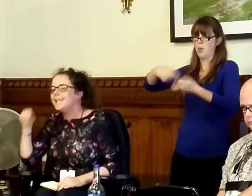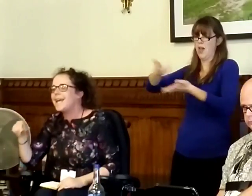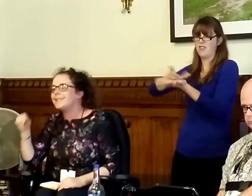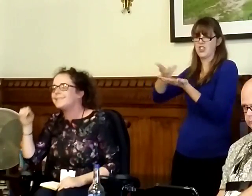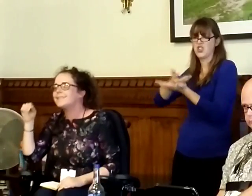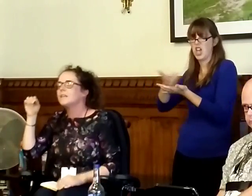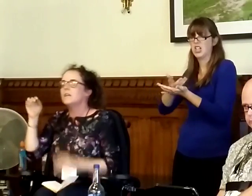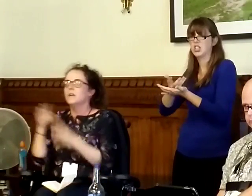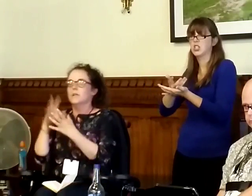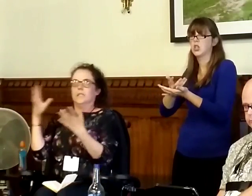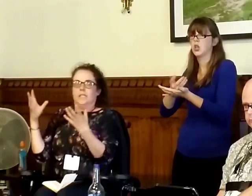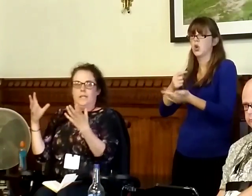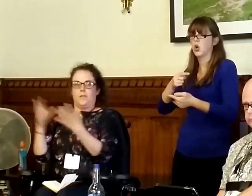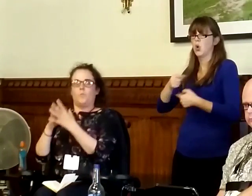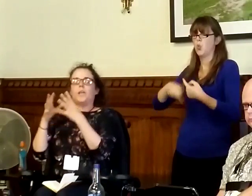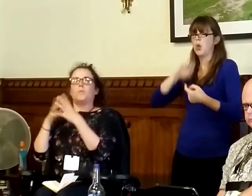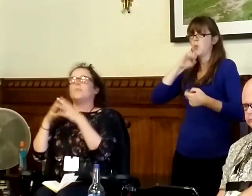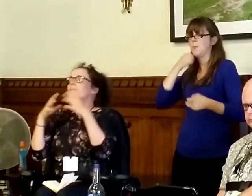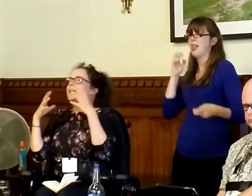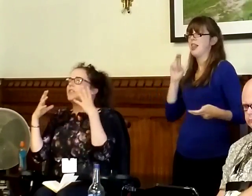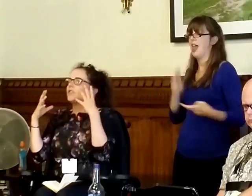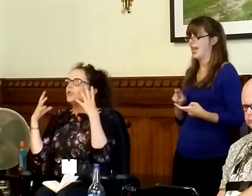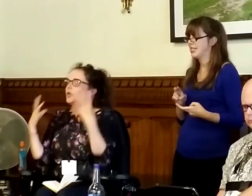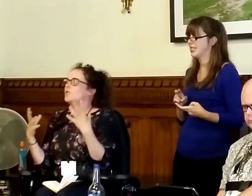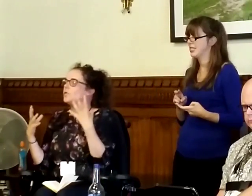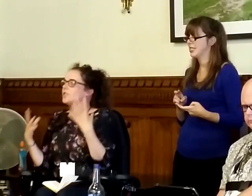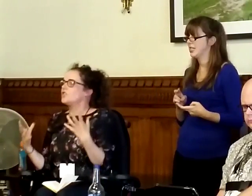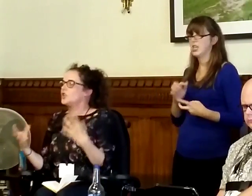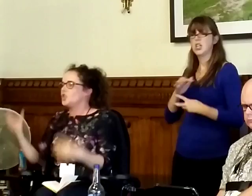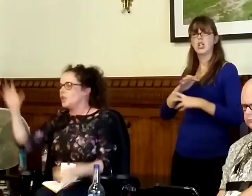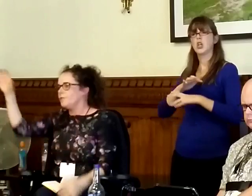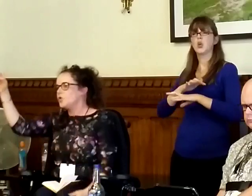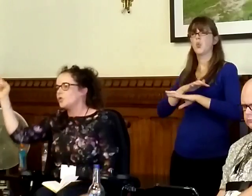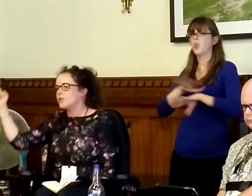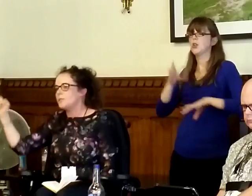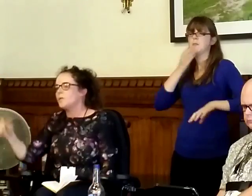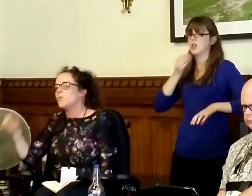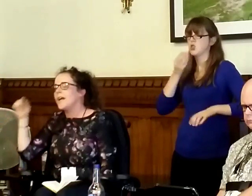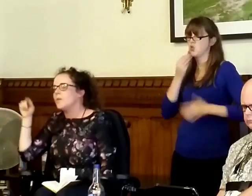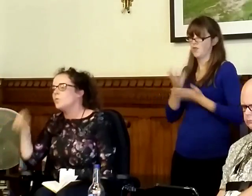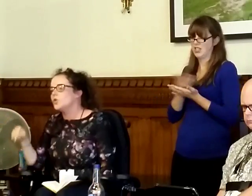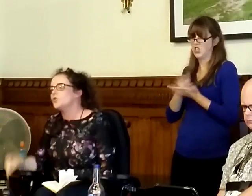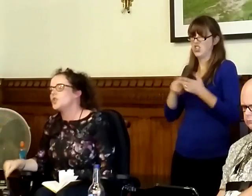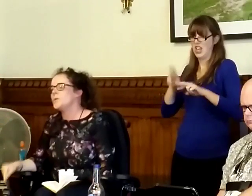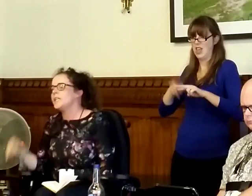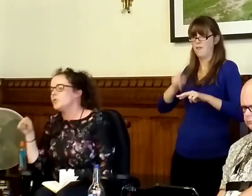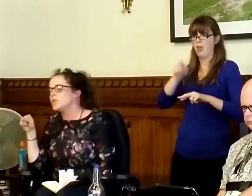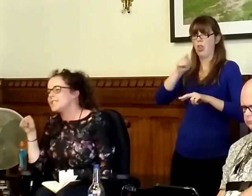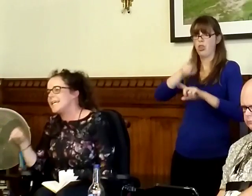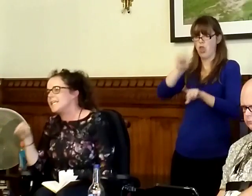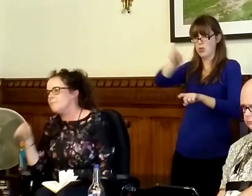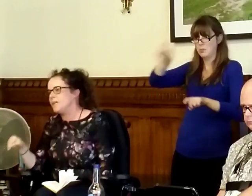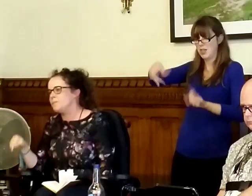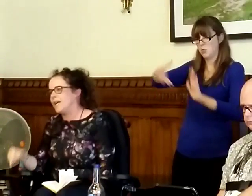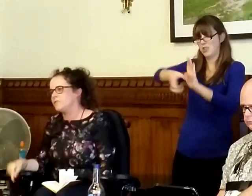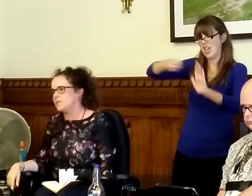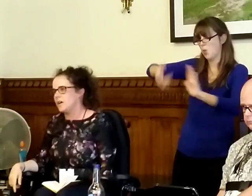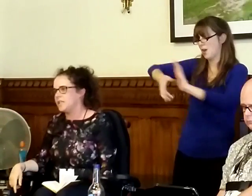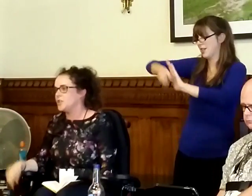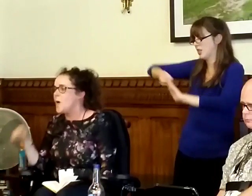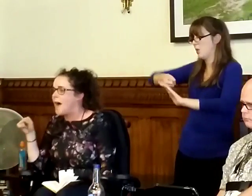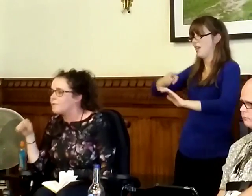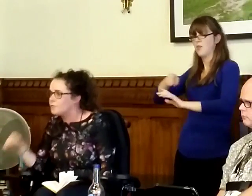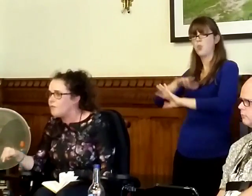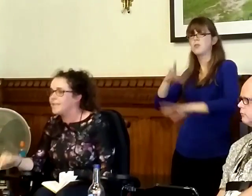would be less... It wouldn't be as a useful discussion if you took those people away. And what you're doing is you're taking people